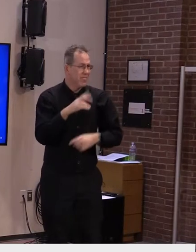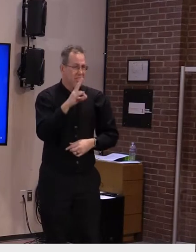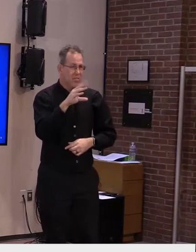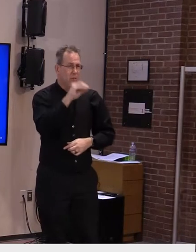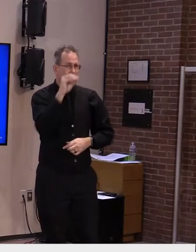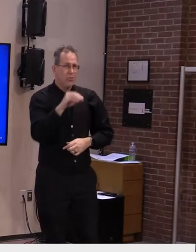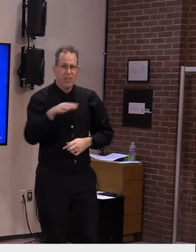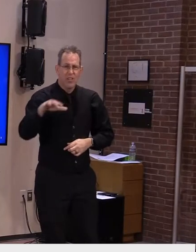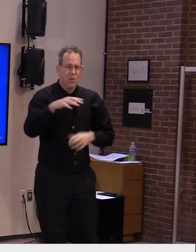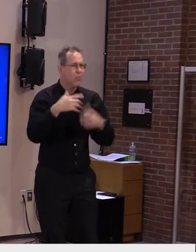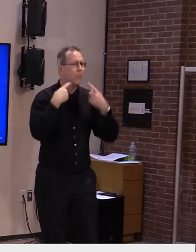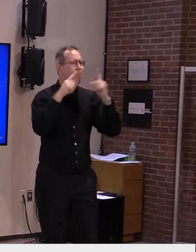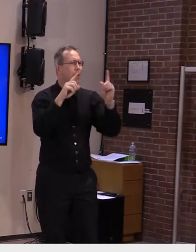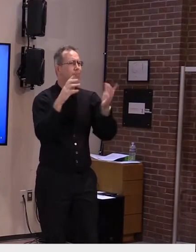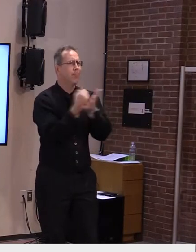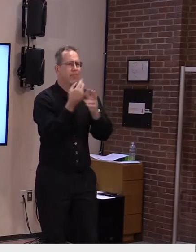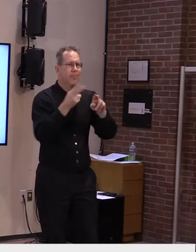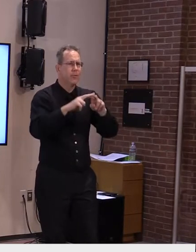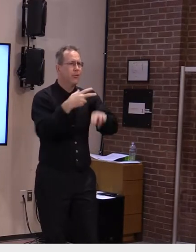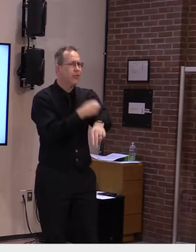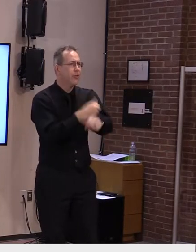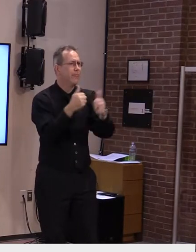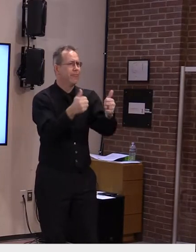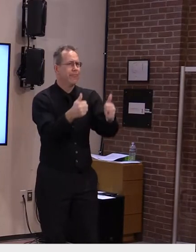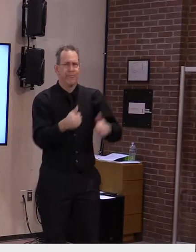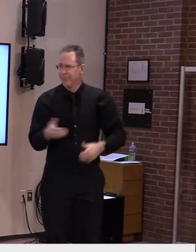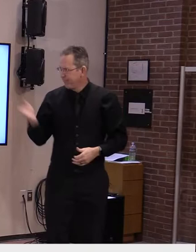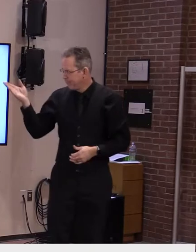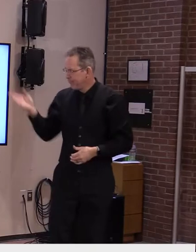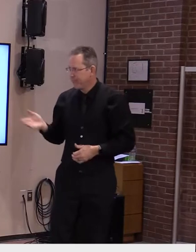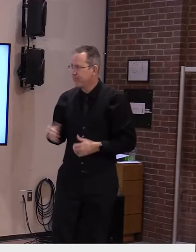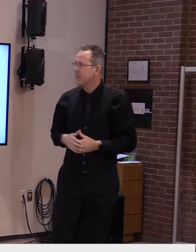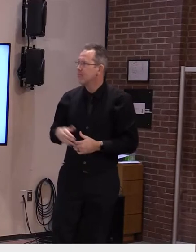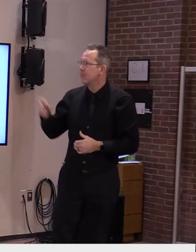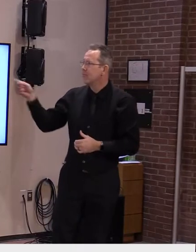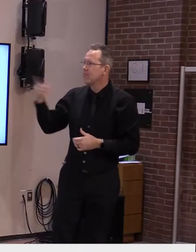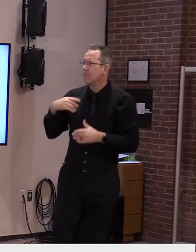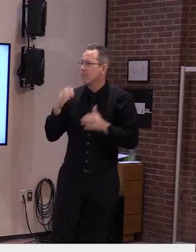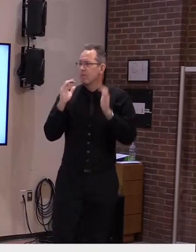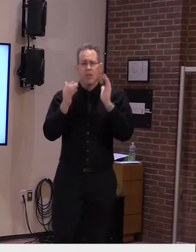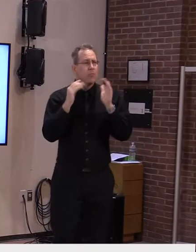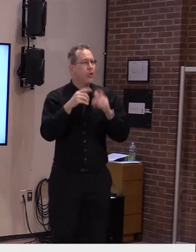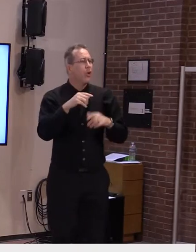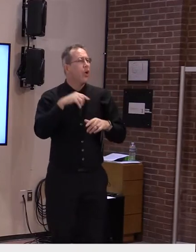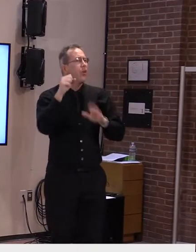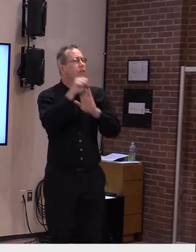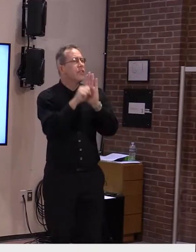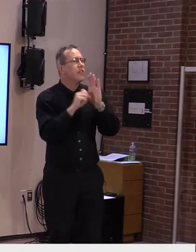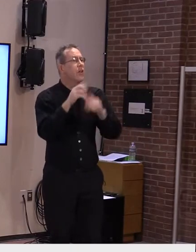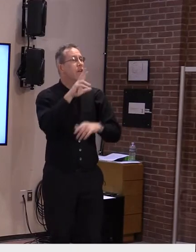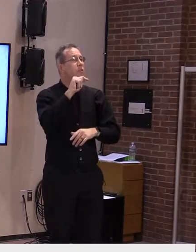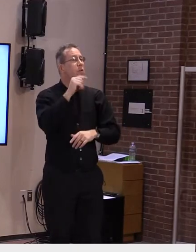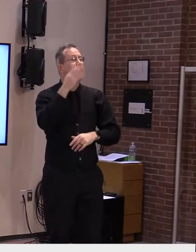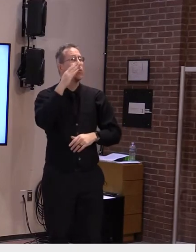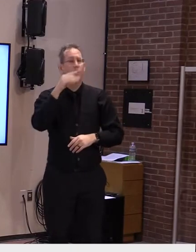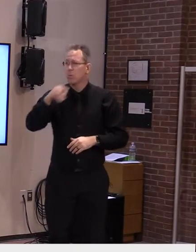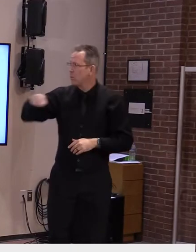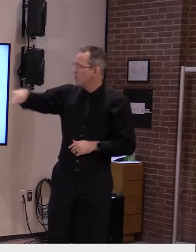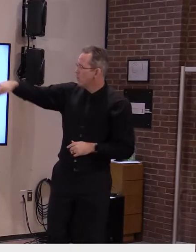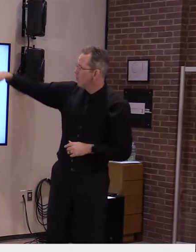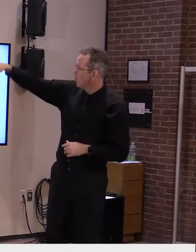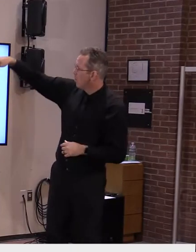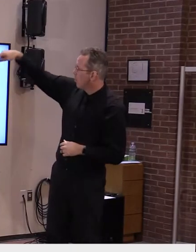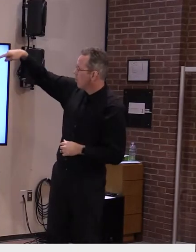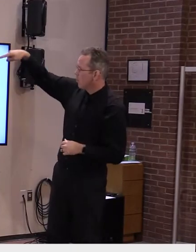gotten their booster. On the next slide, you'll see that the rate of that uptake has remained relatively steady and continues to do so